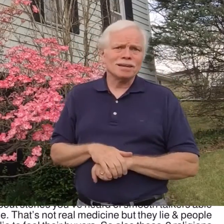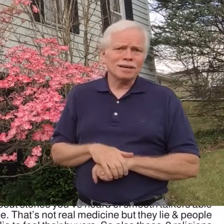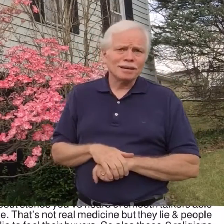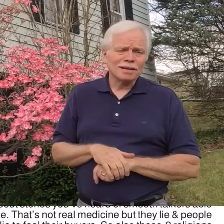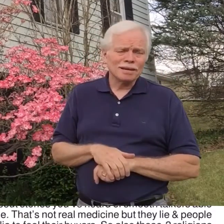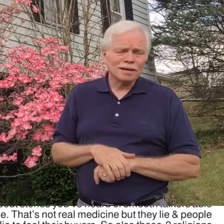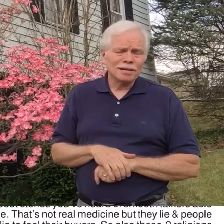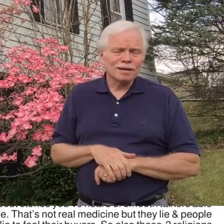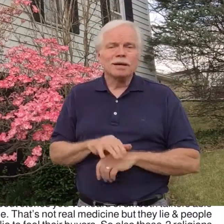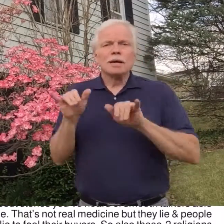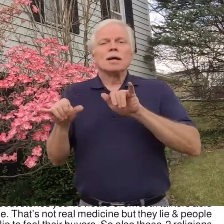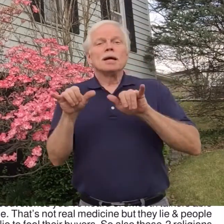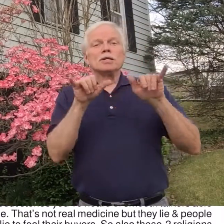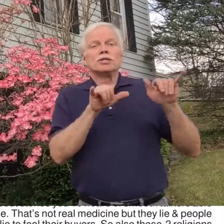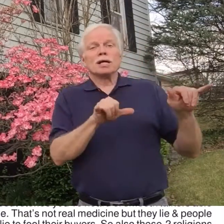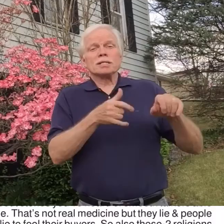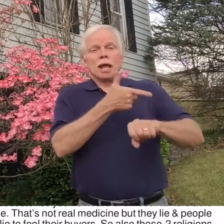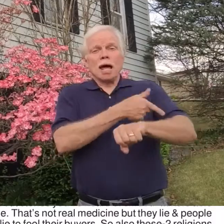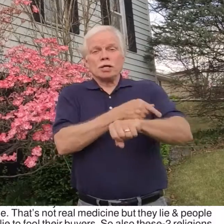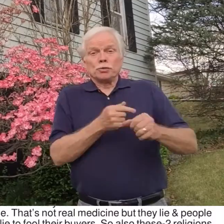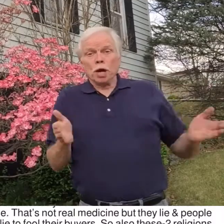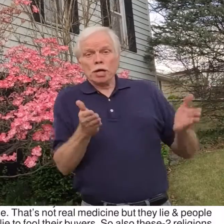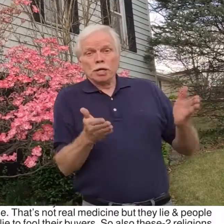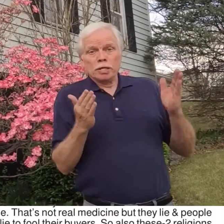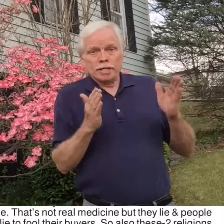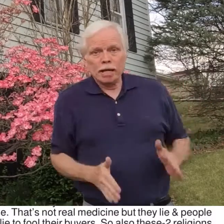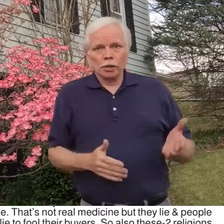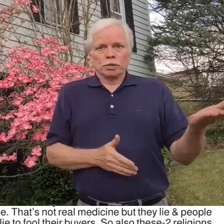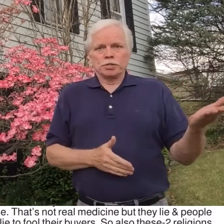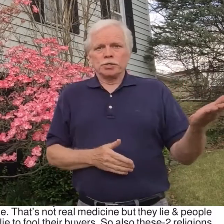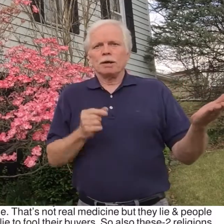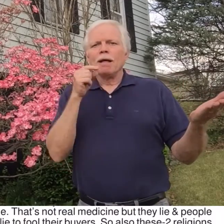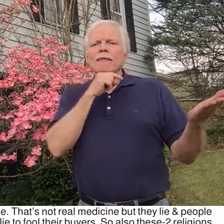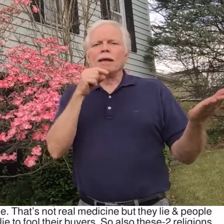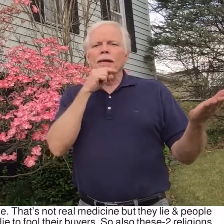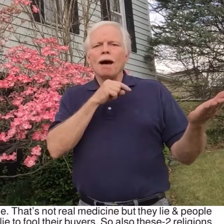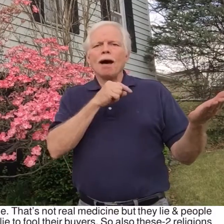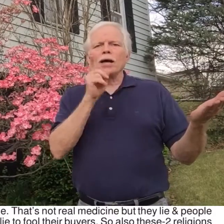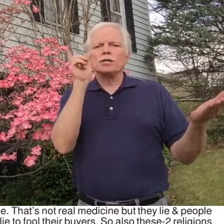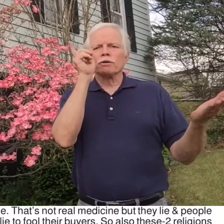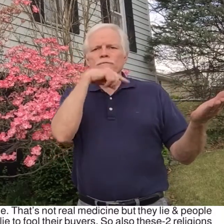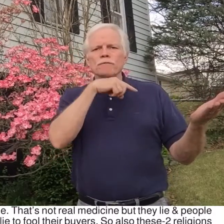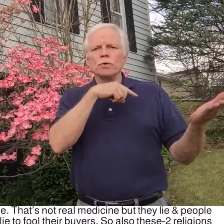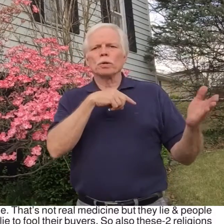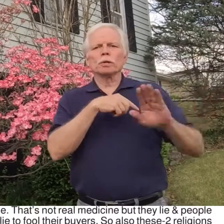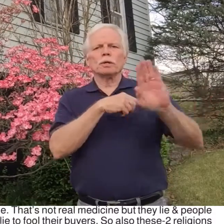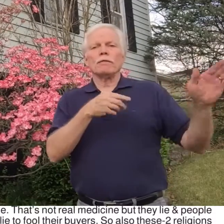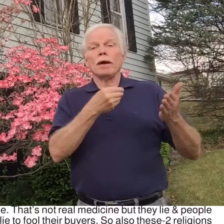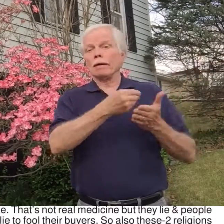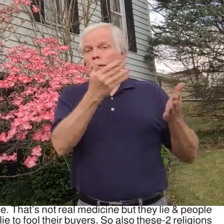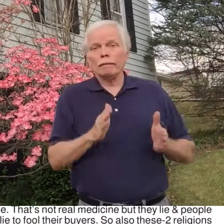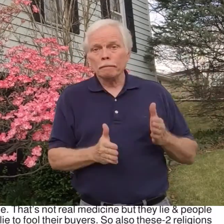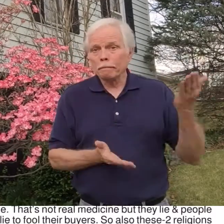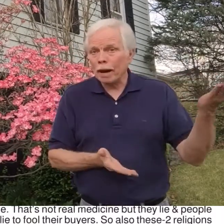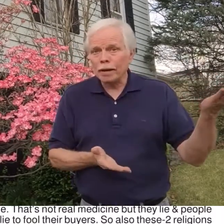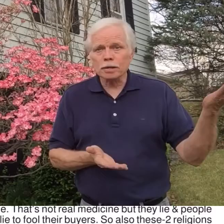Just like drug dealers, they lie to fool their buyers.